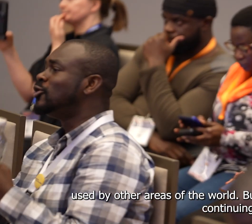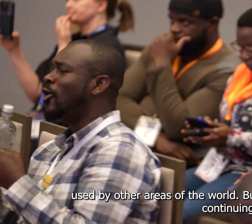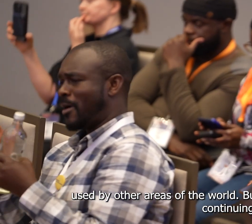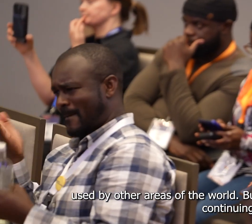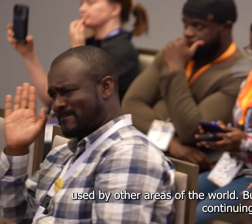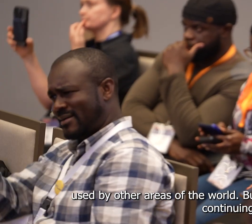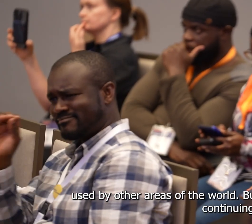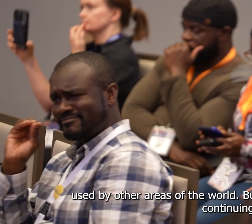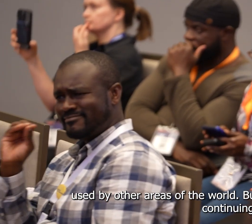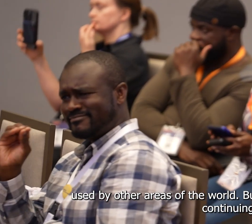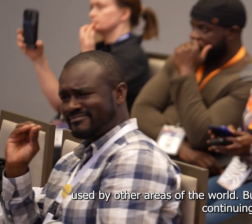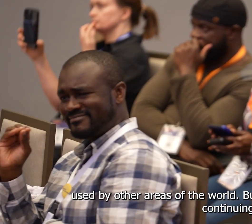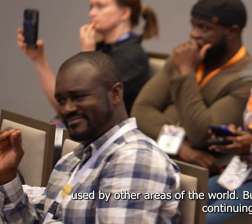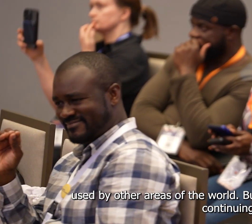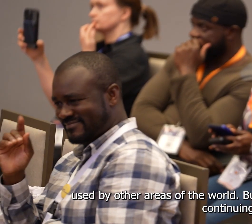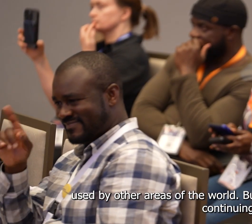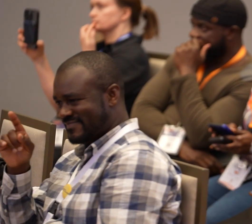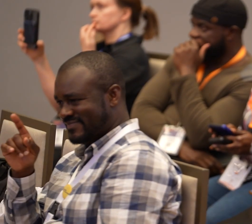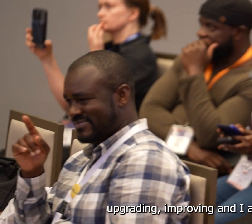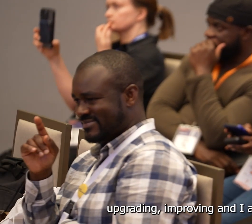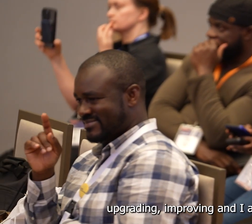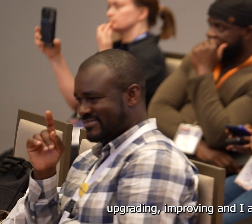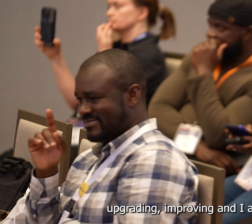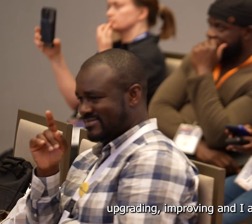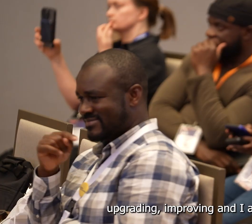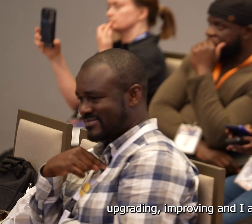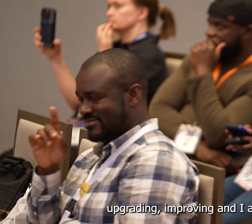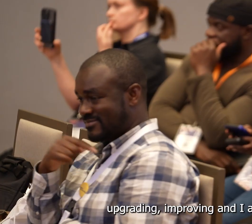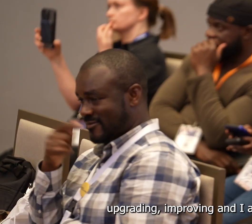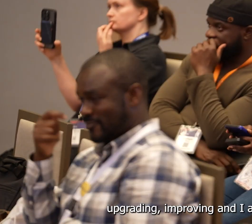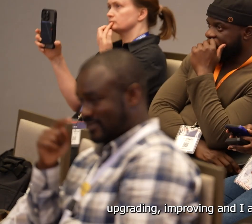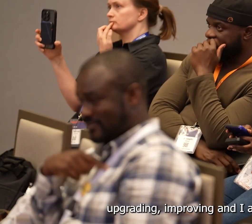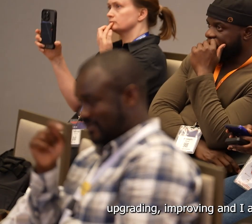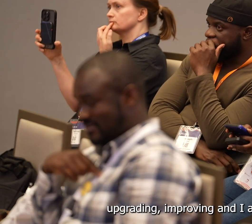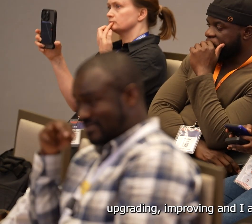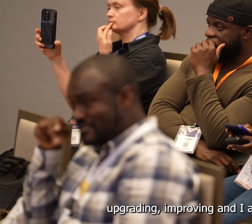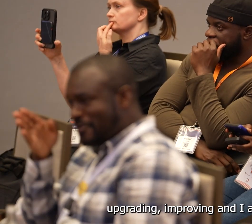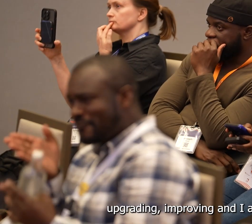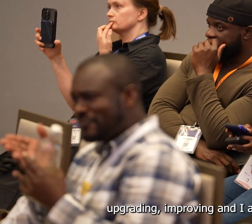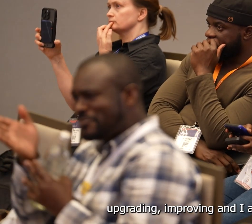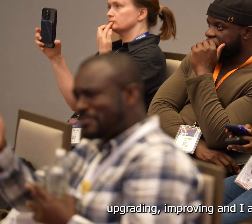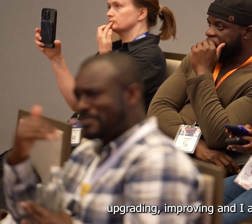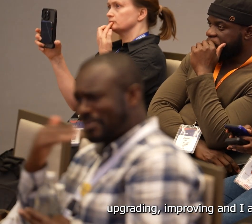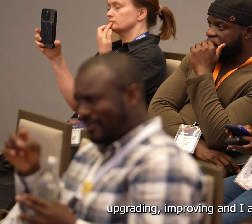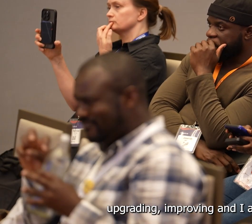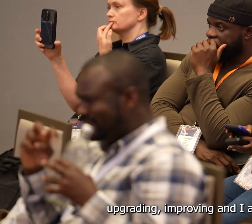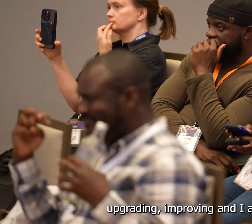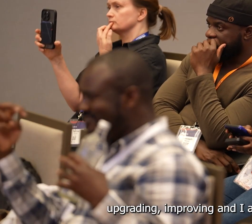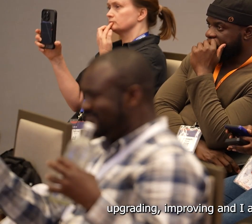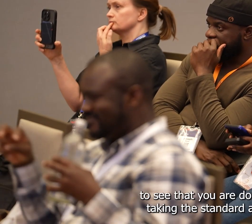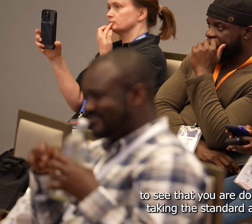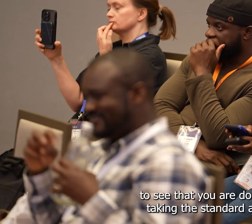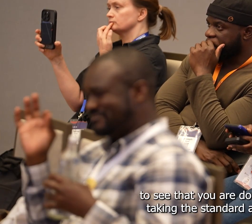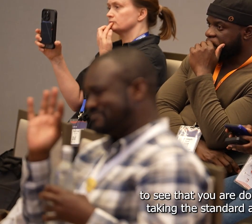but we are continuing upgrading it, improving it, and I am really